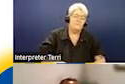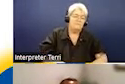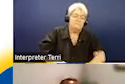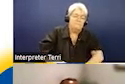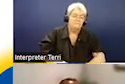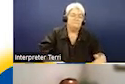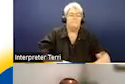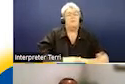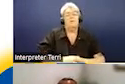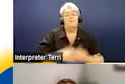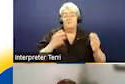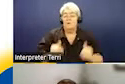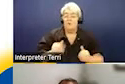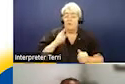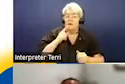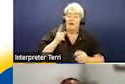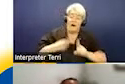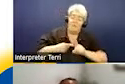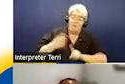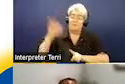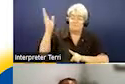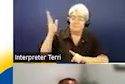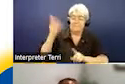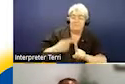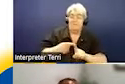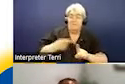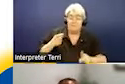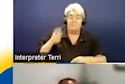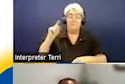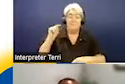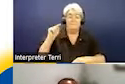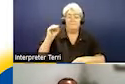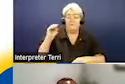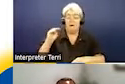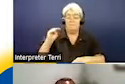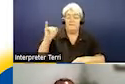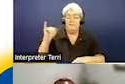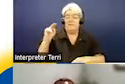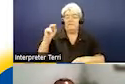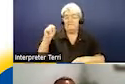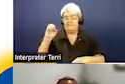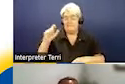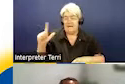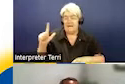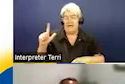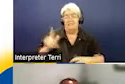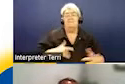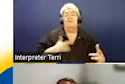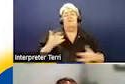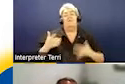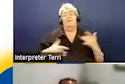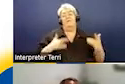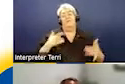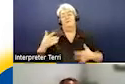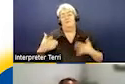And we are now ready for our featured presentation for this morning. And we are delighted to have Dr. Tom Insel